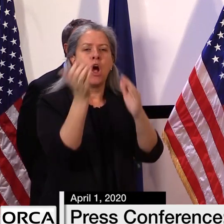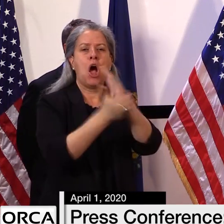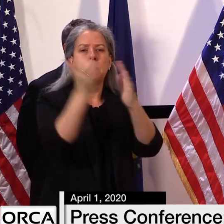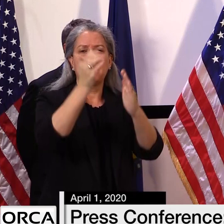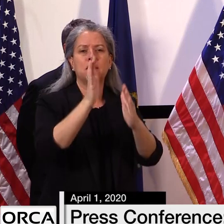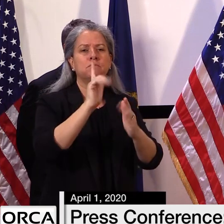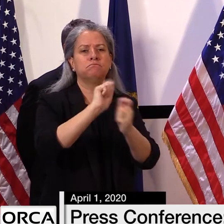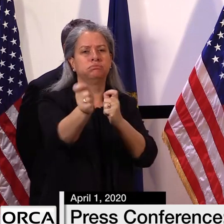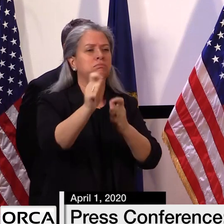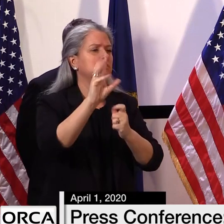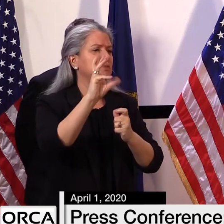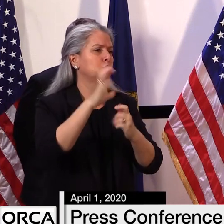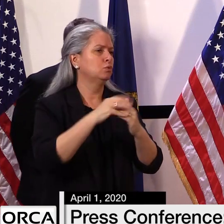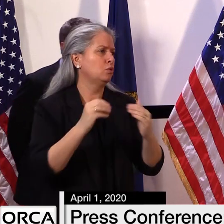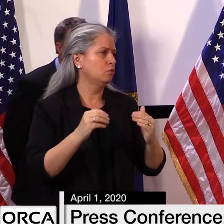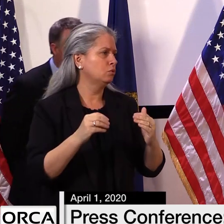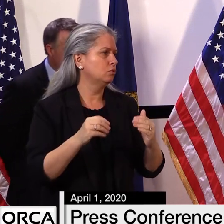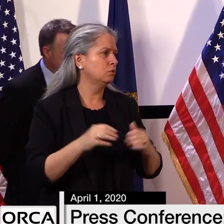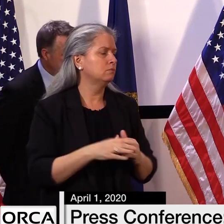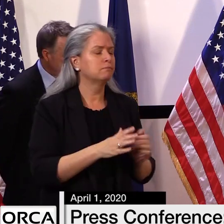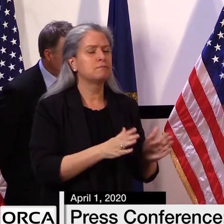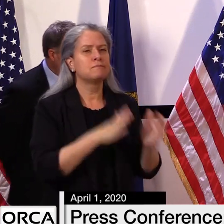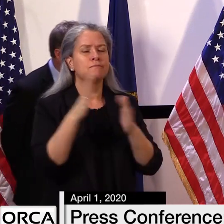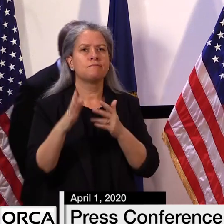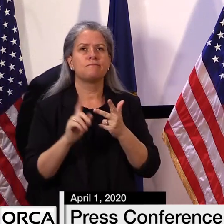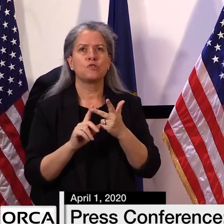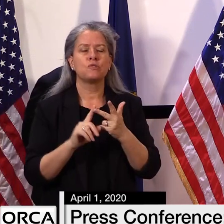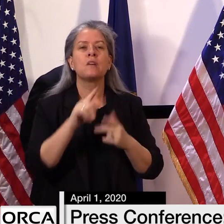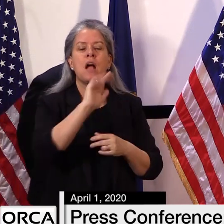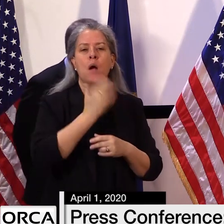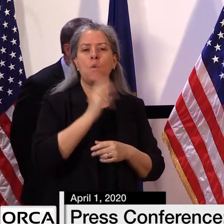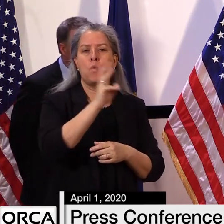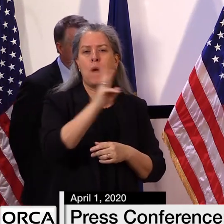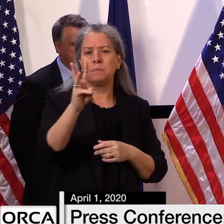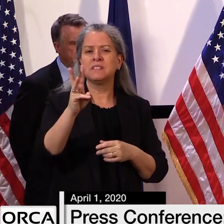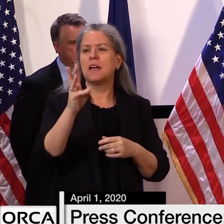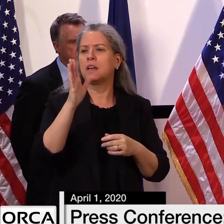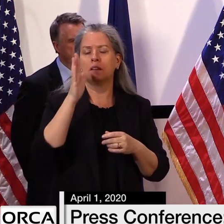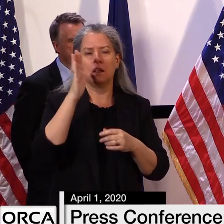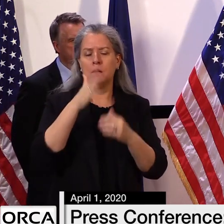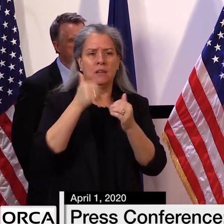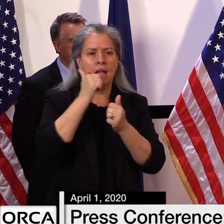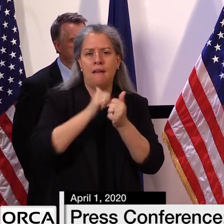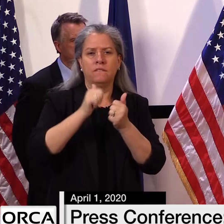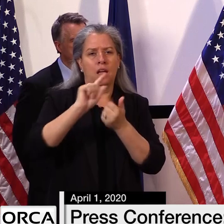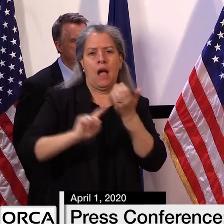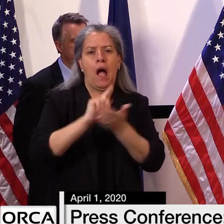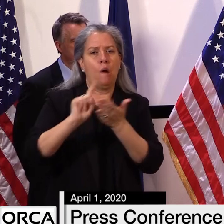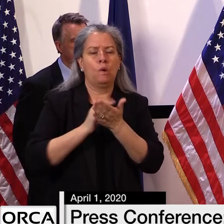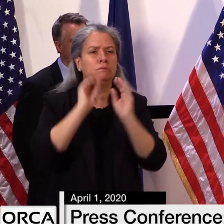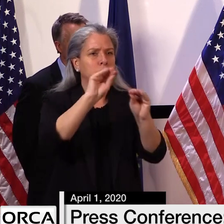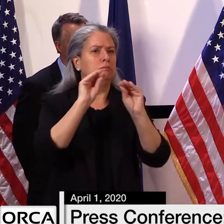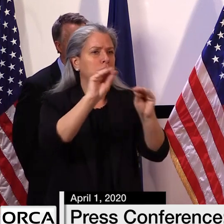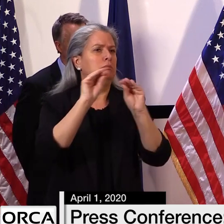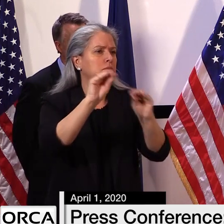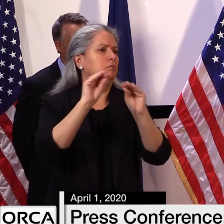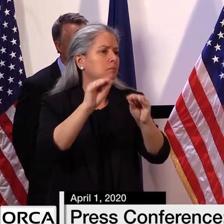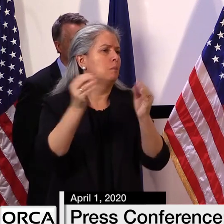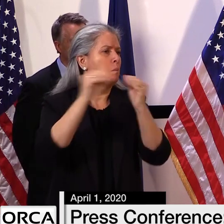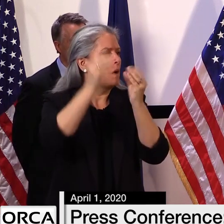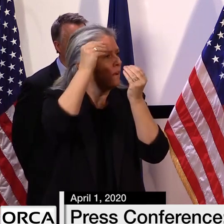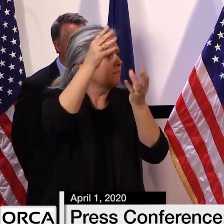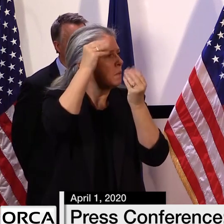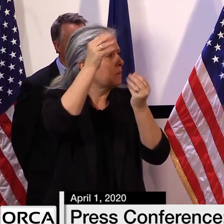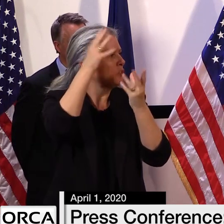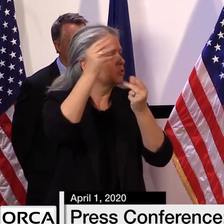are updating our website at labor.vermont.gov with information on an hourly basis. And we are also looking at other ways to